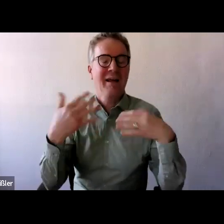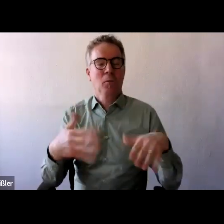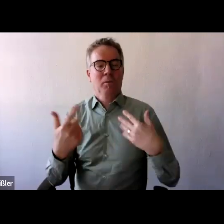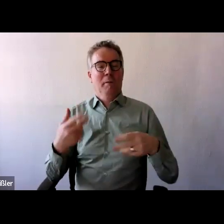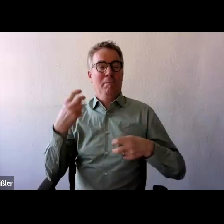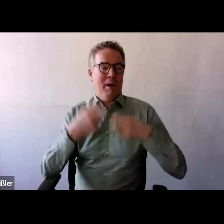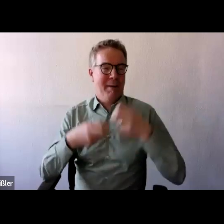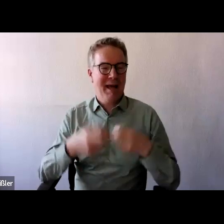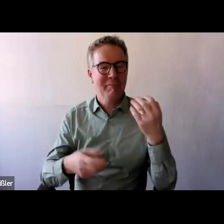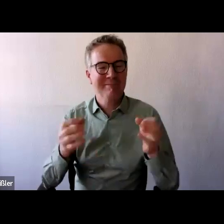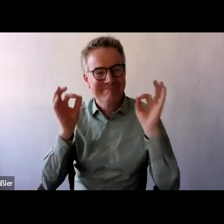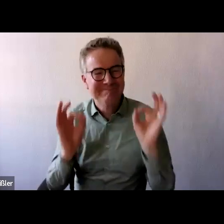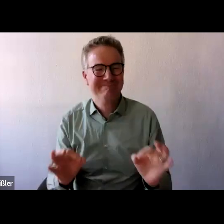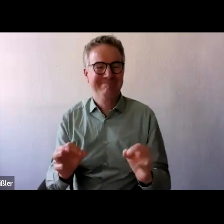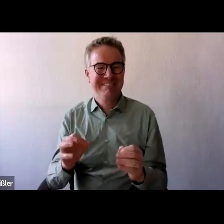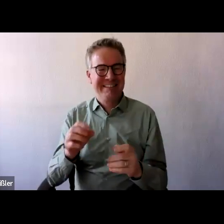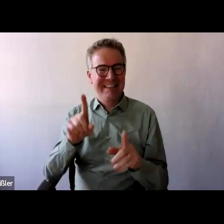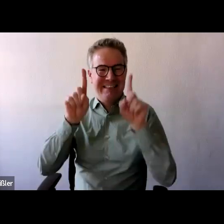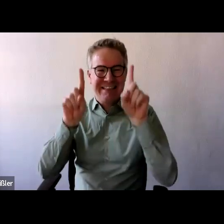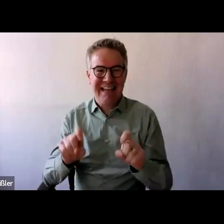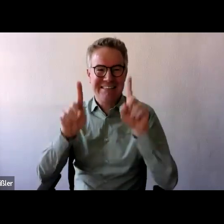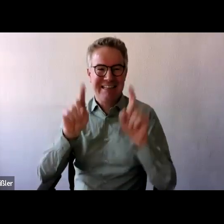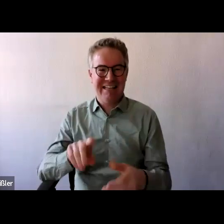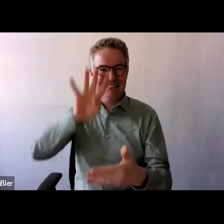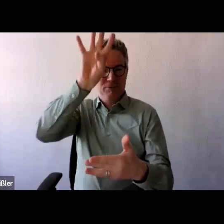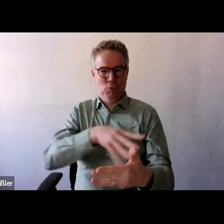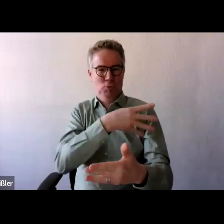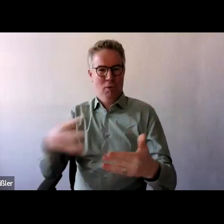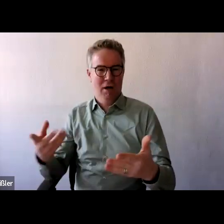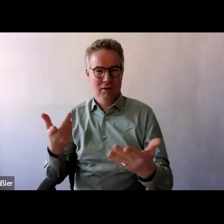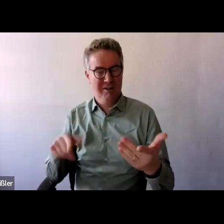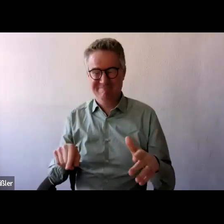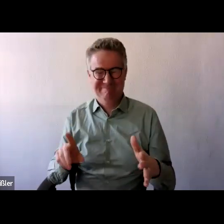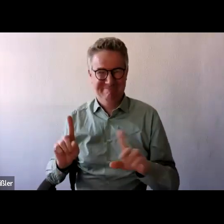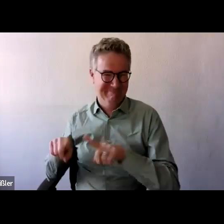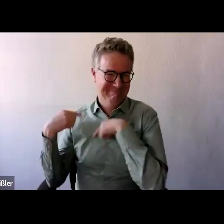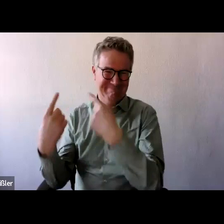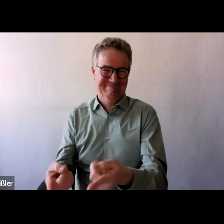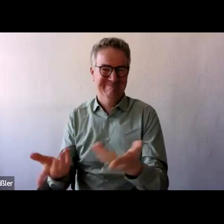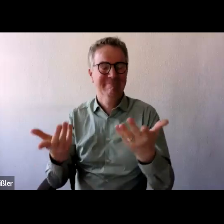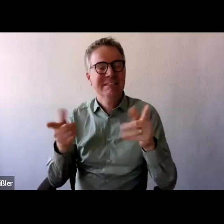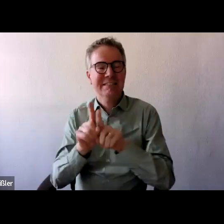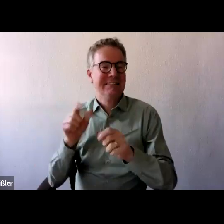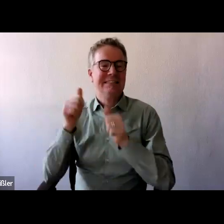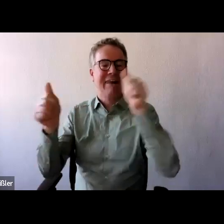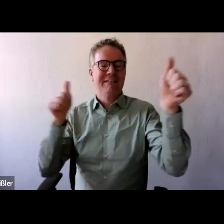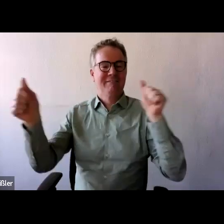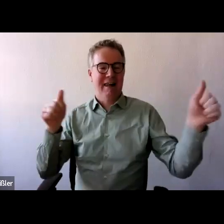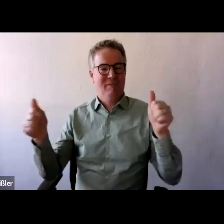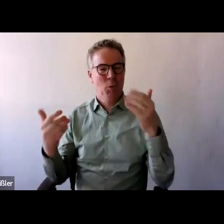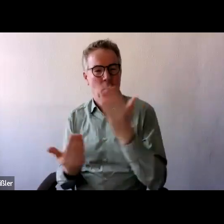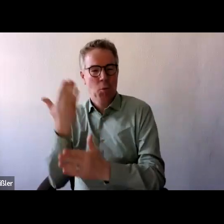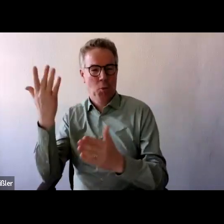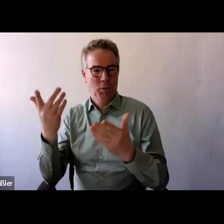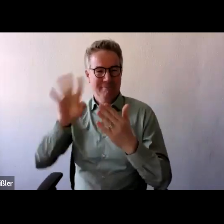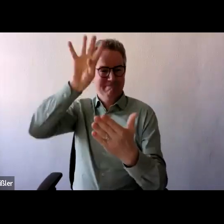Thank you. Thank you. So yeah, okay. Wow, yeah, what a problem we have. Assessments are so complicated, and